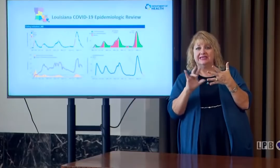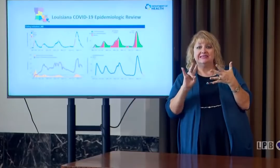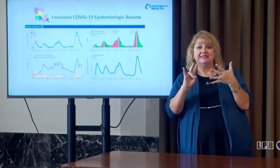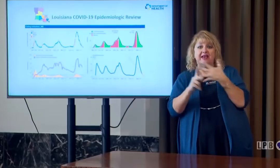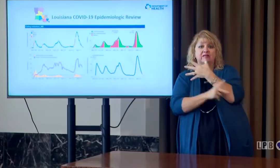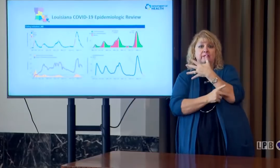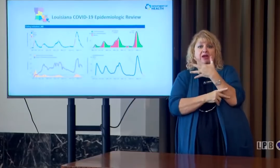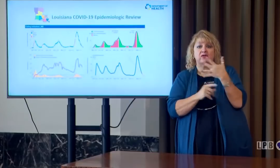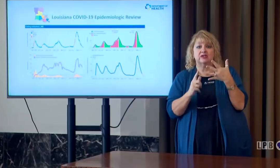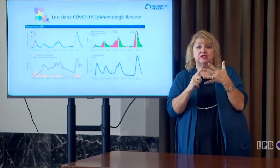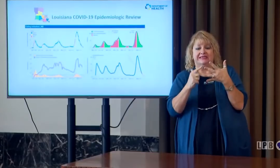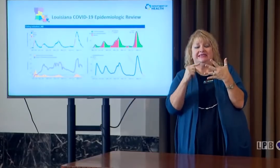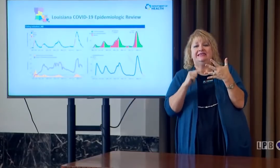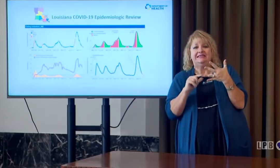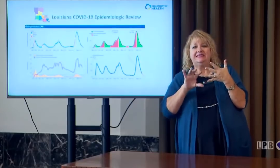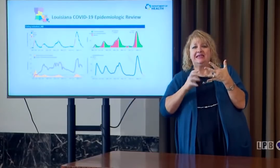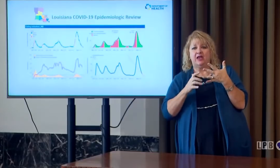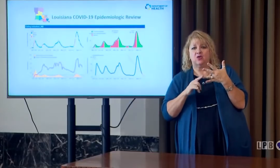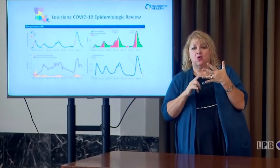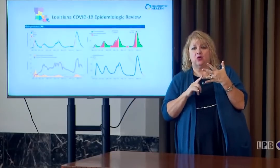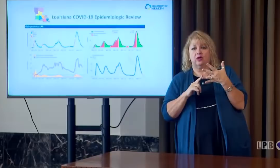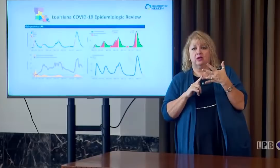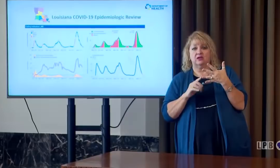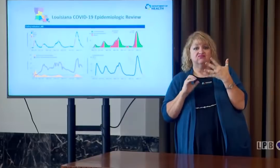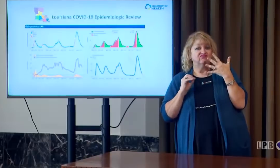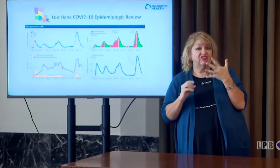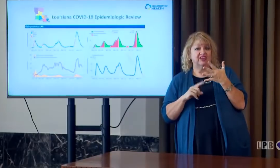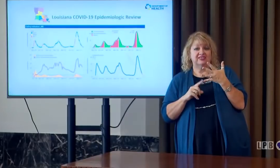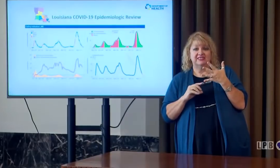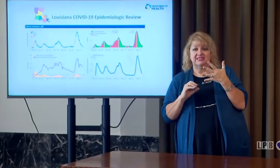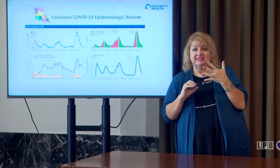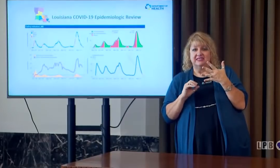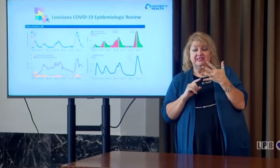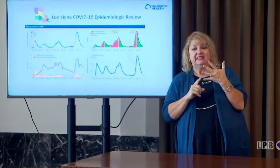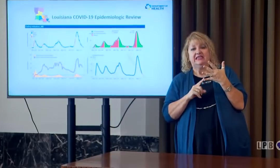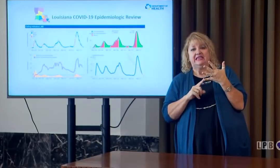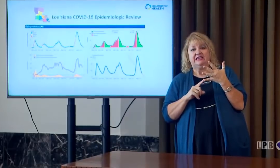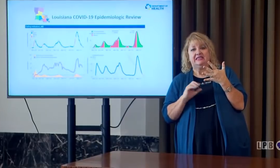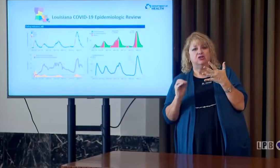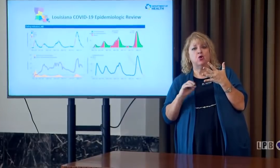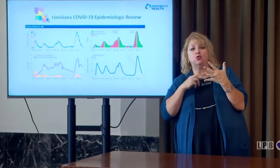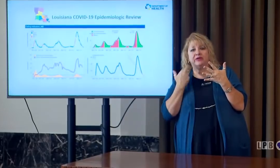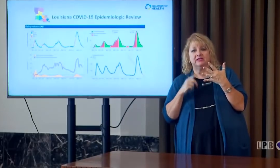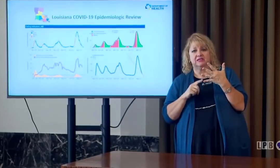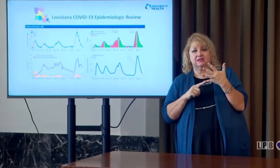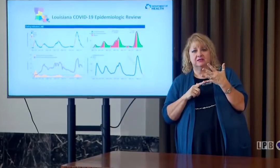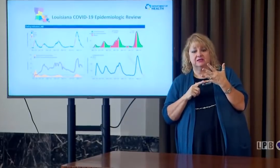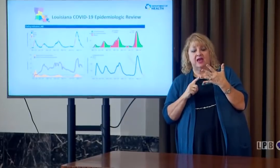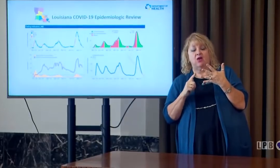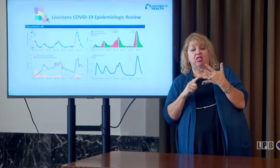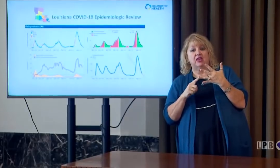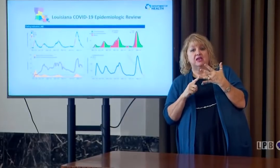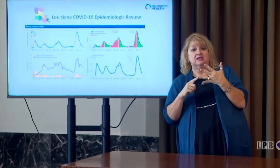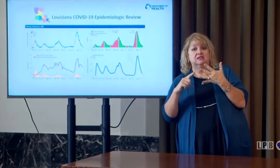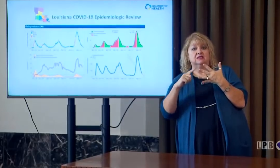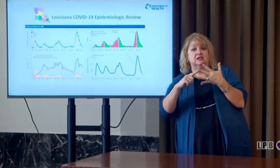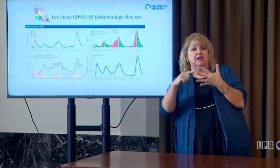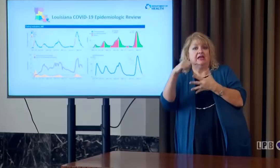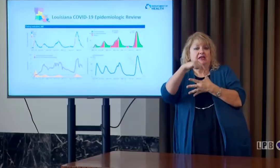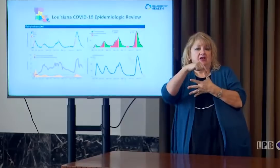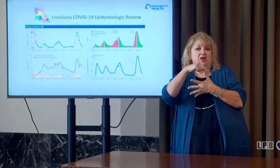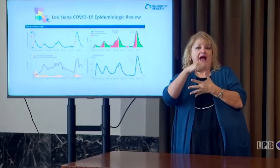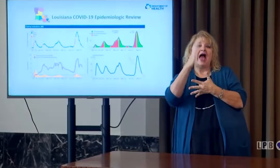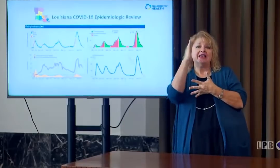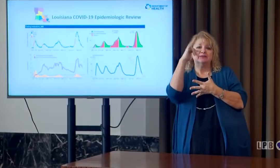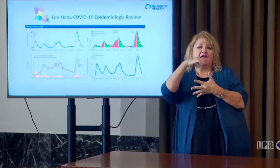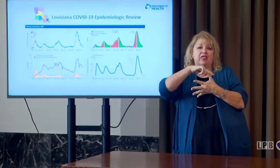parishes. In that second category, and no parishes in the lowest risk category. I do expect each of those metrics, again, to get better